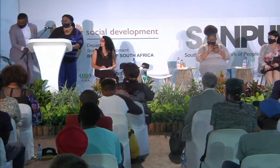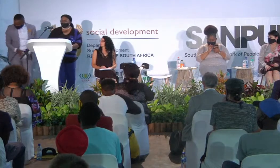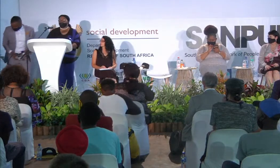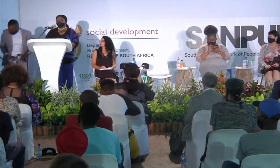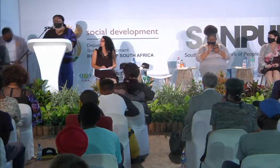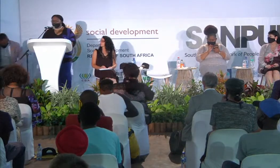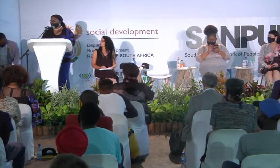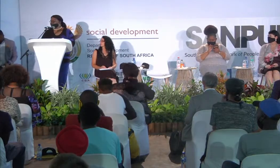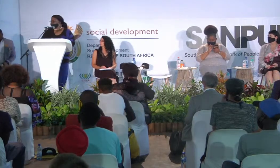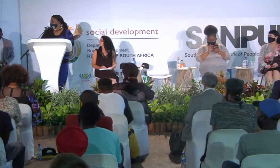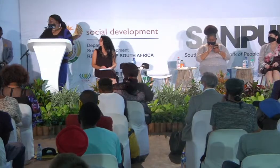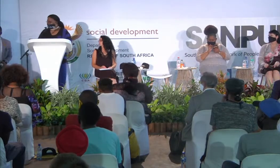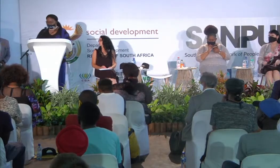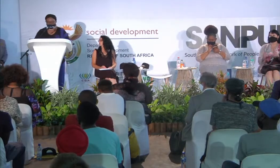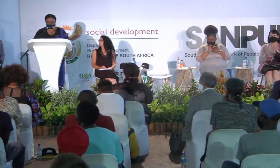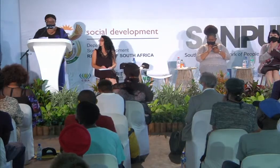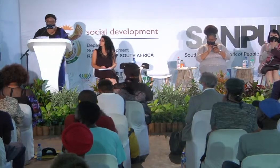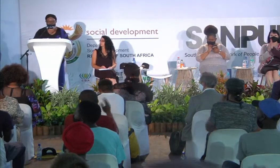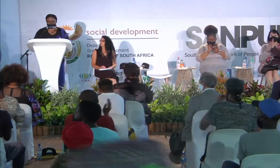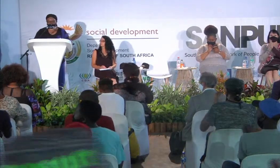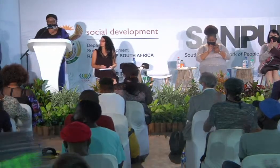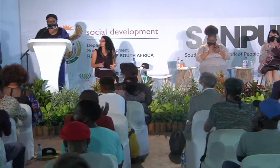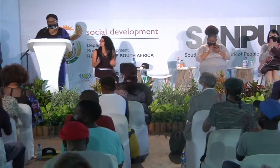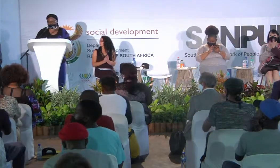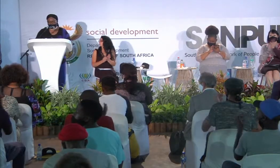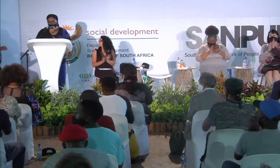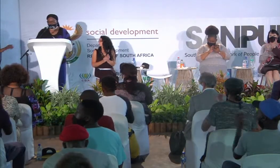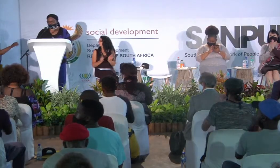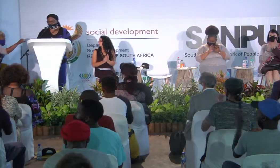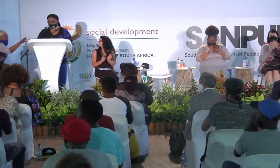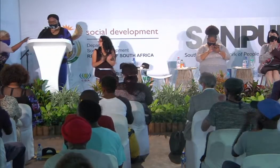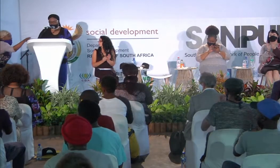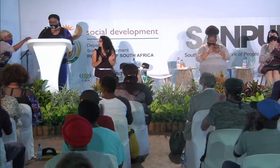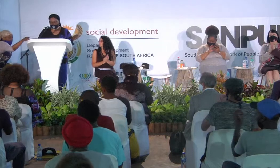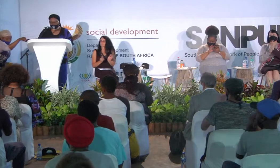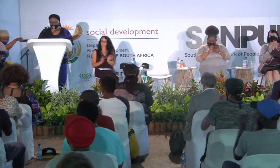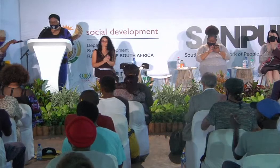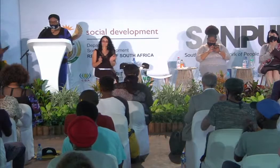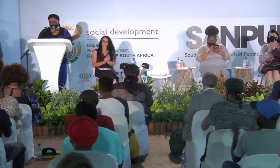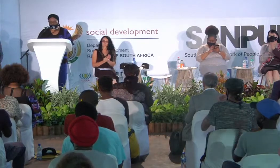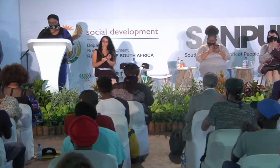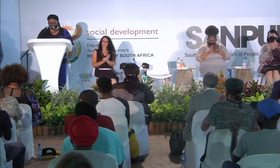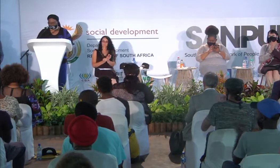Can we give her another round hand of applause? Thank you.